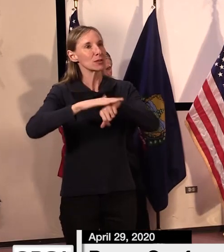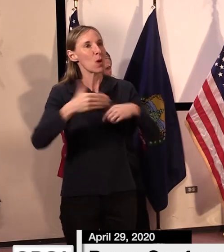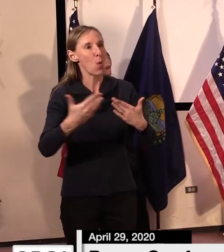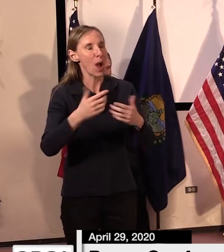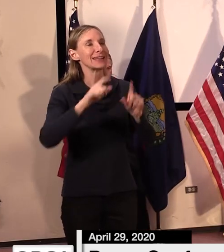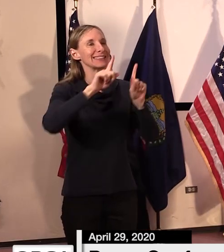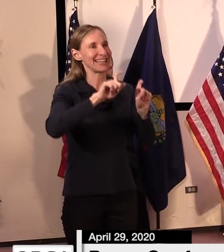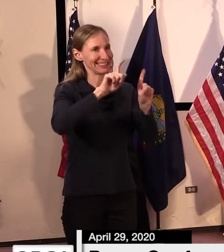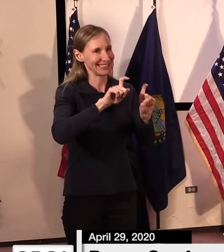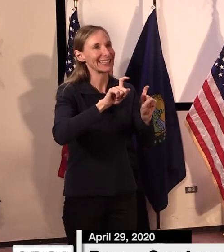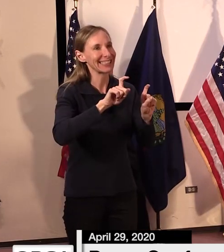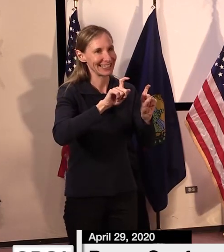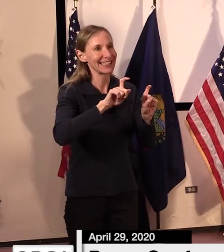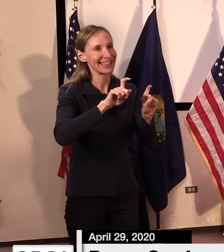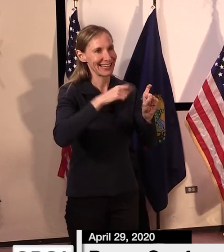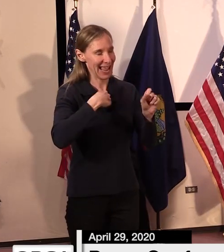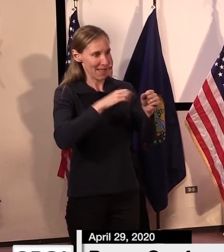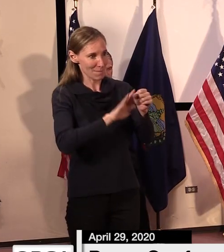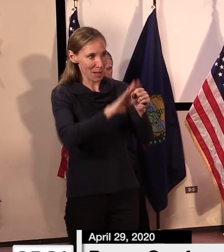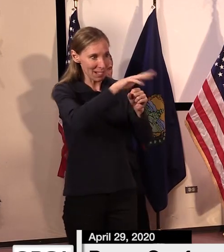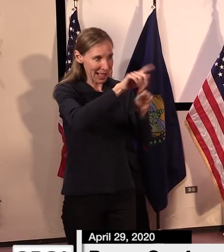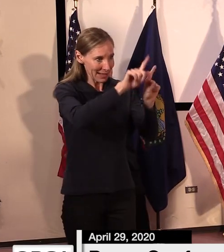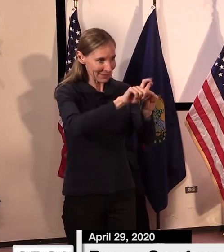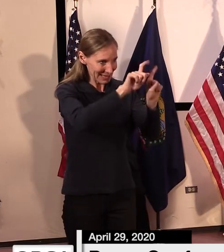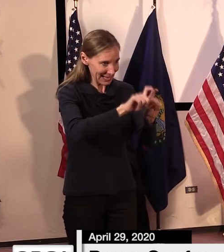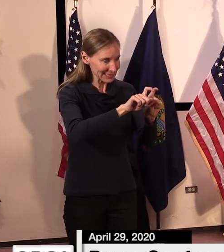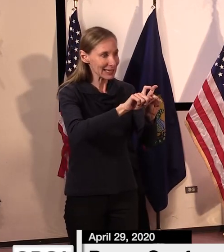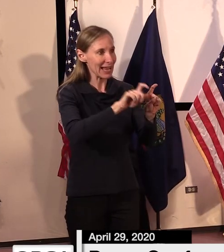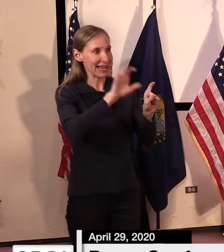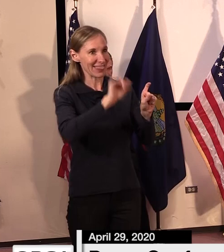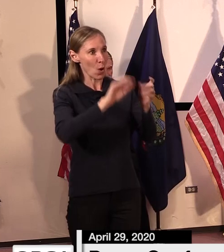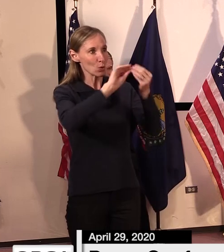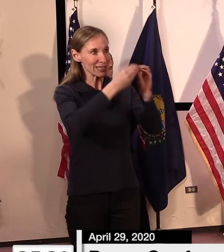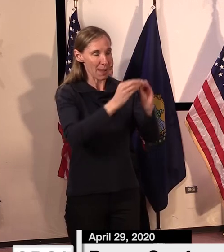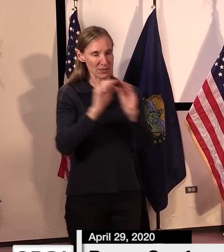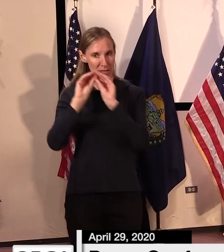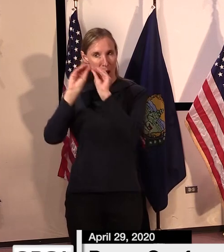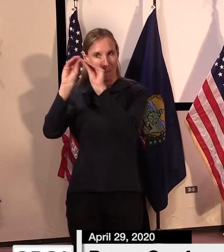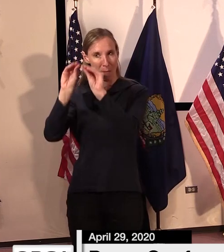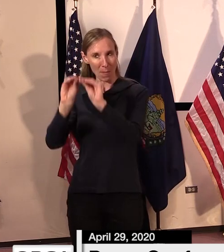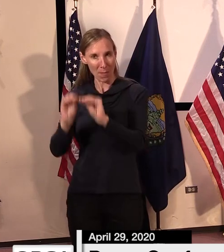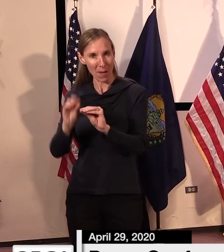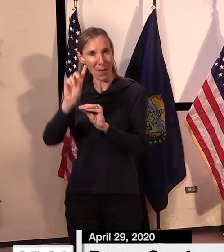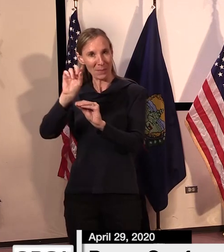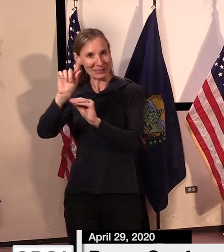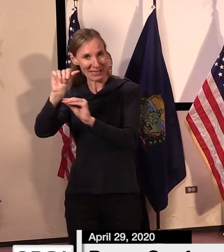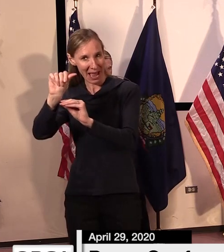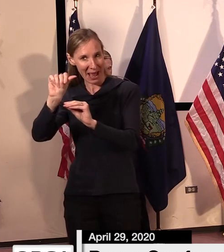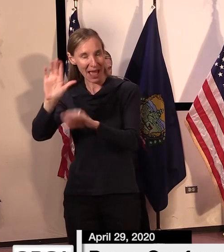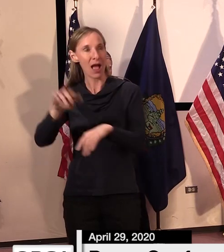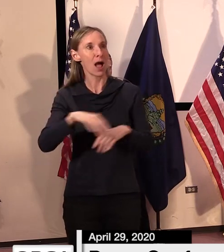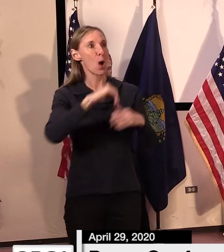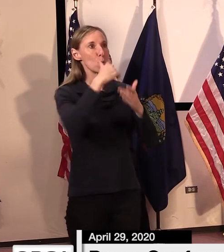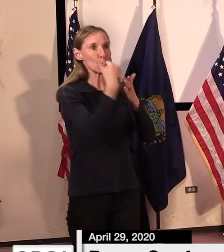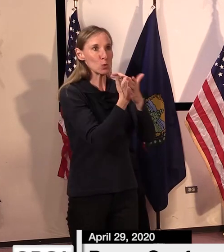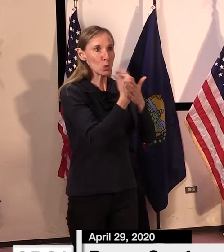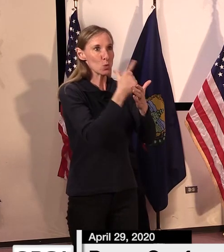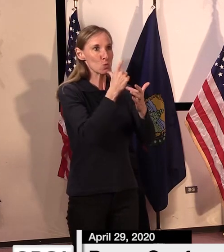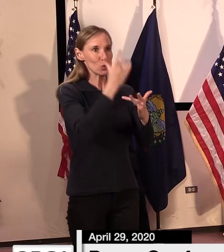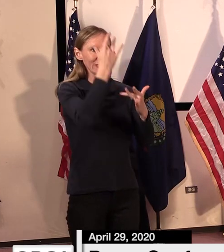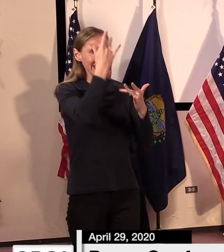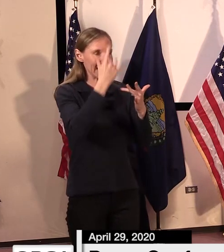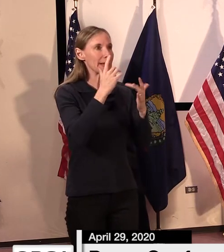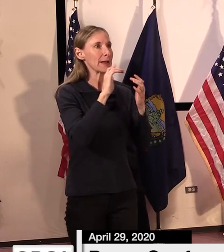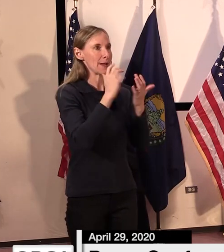the population and a sufficient trend in the numbers of new cases on an ongoing